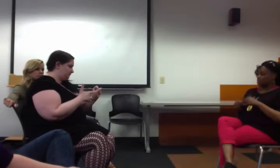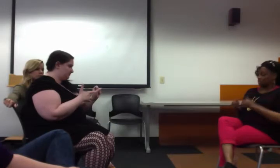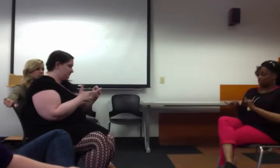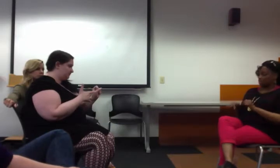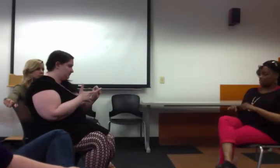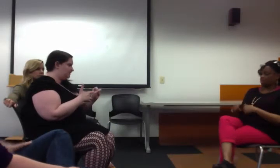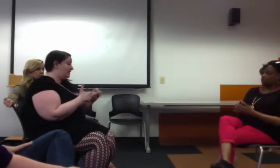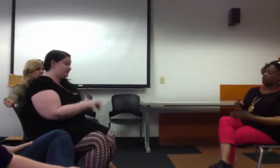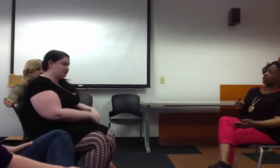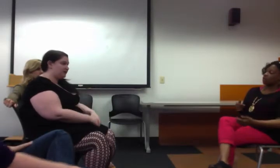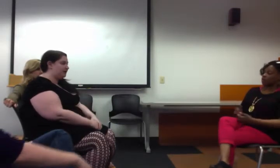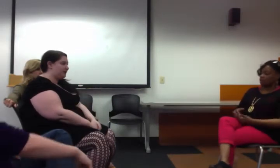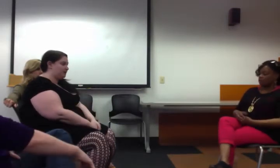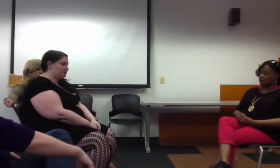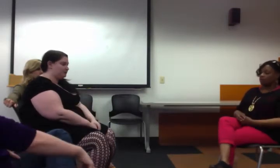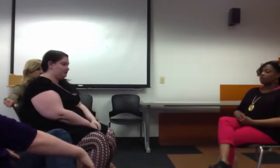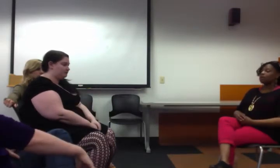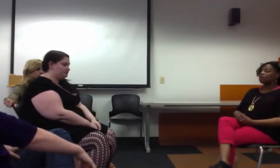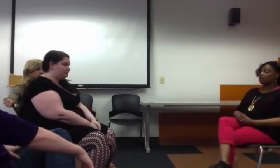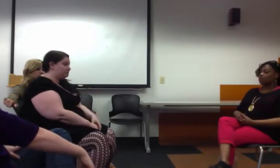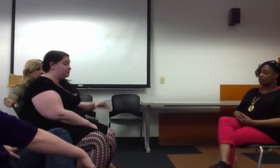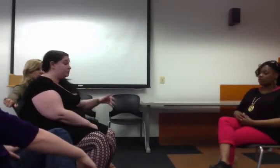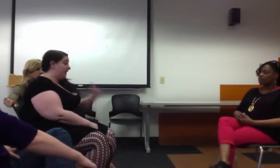the next... It's still running, wow. Yeah, I had a show this morning. So,